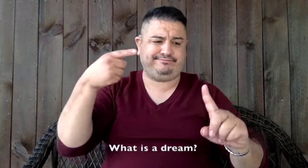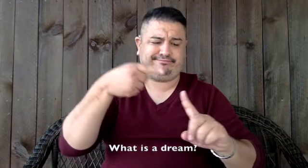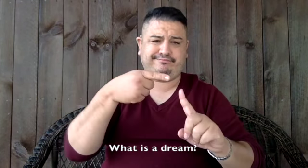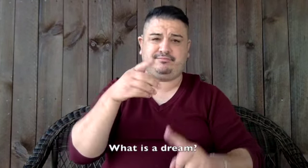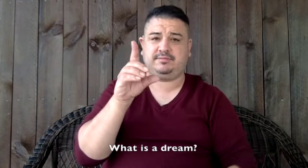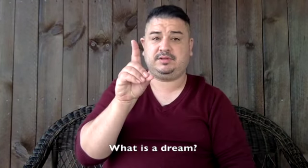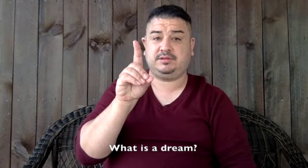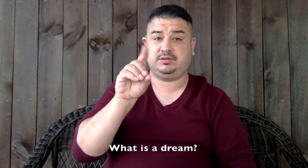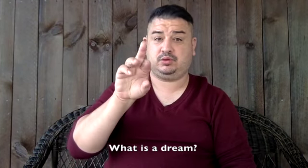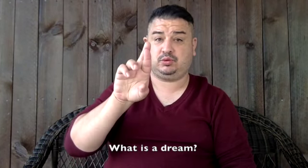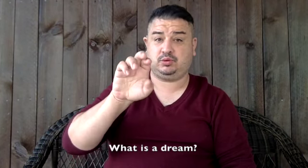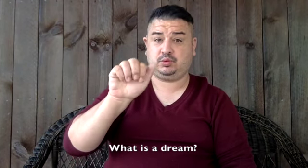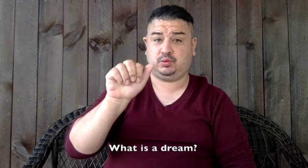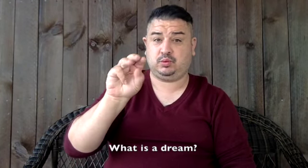What is a Dream?